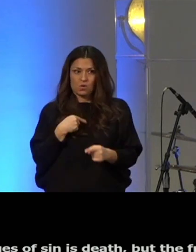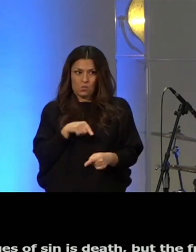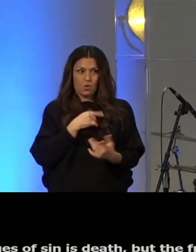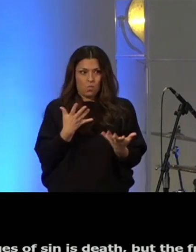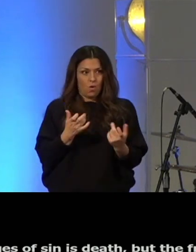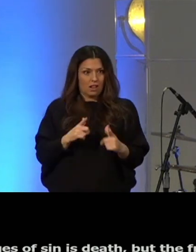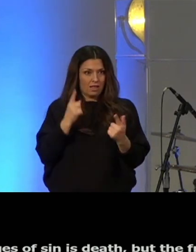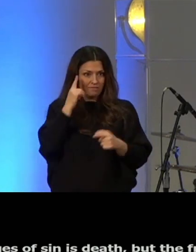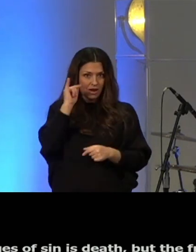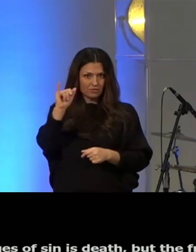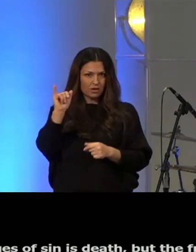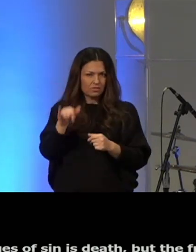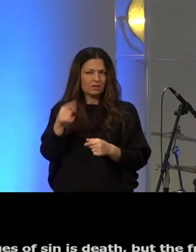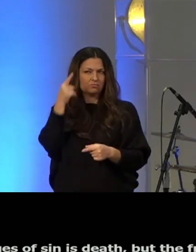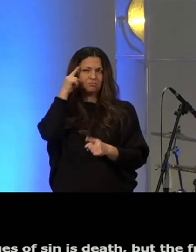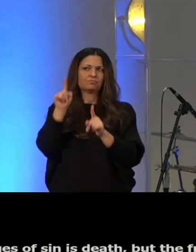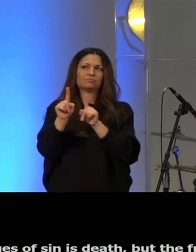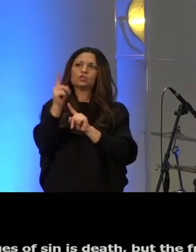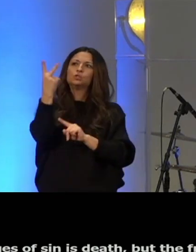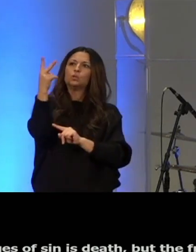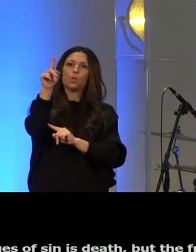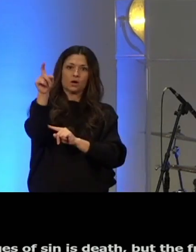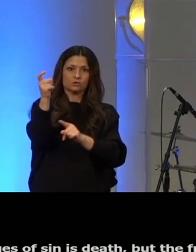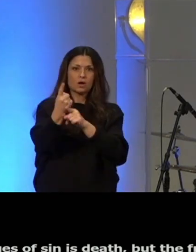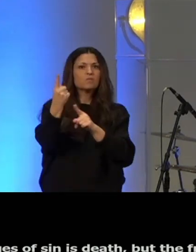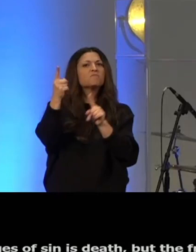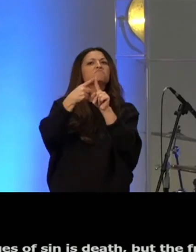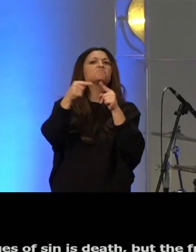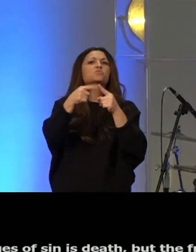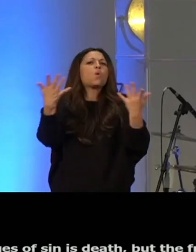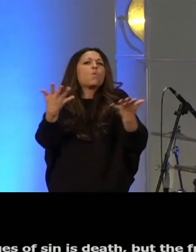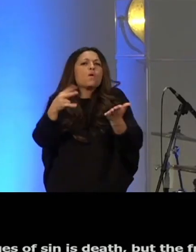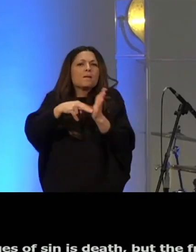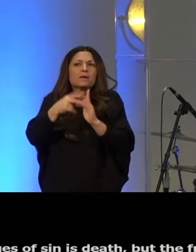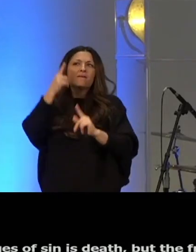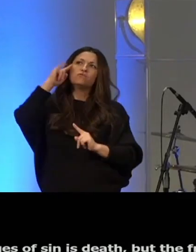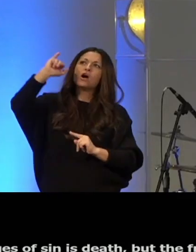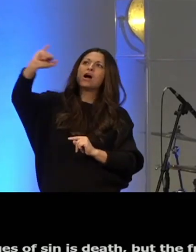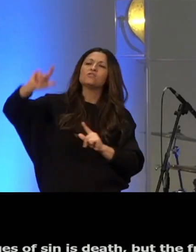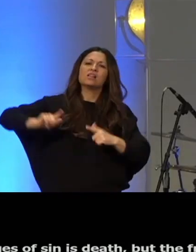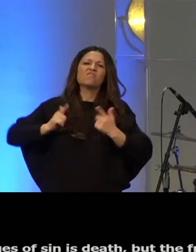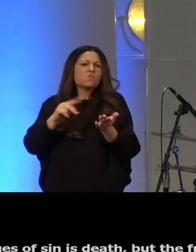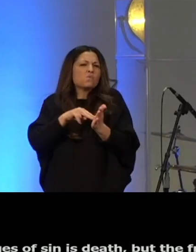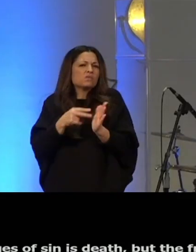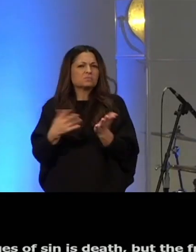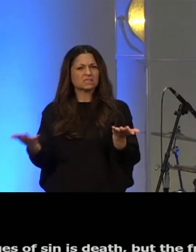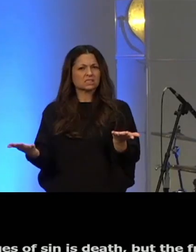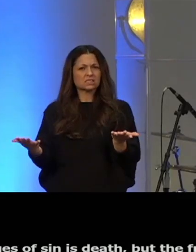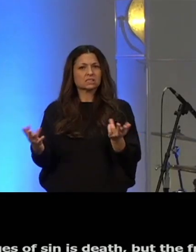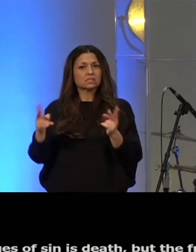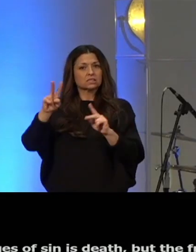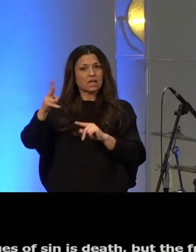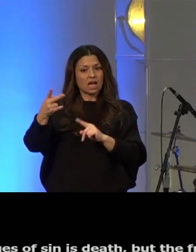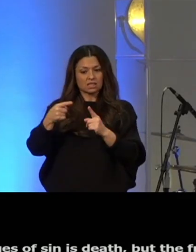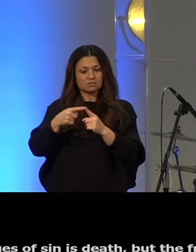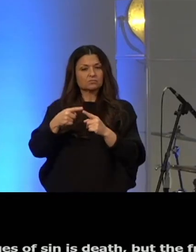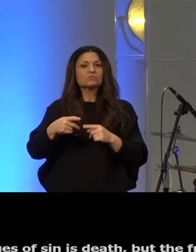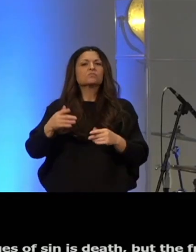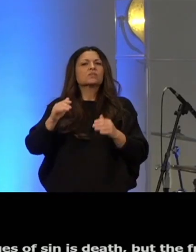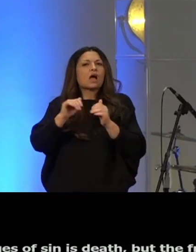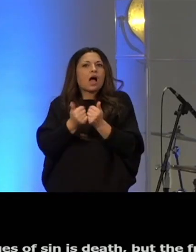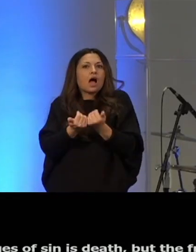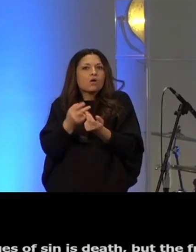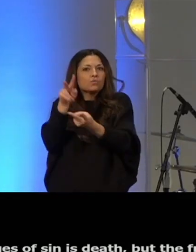It raises two questions, doesn't it? And the first question is, what is eternal life? What is eternal life? And secondly, how do we get